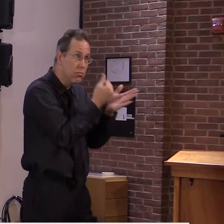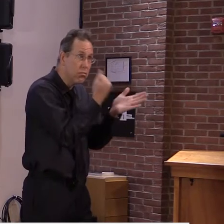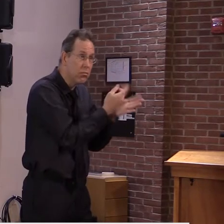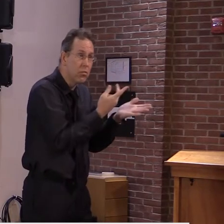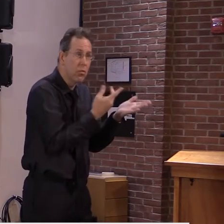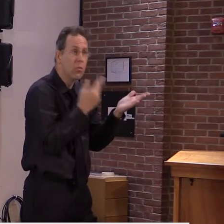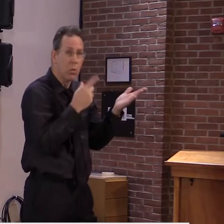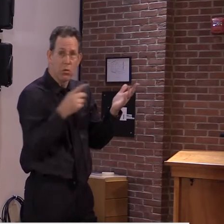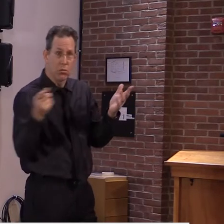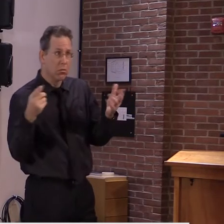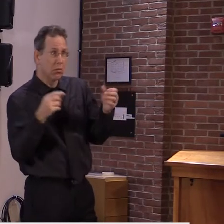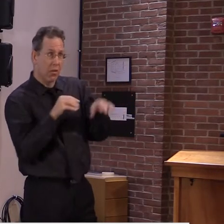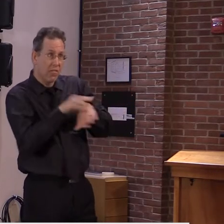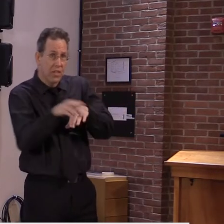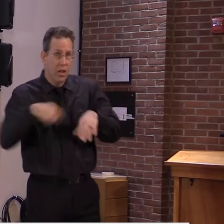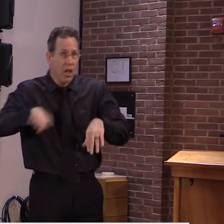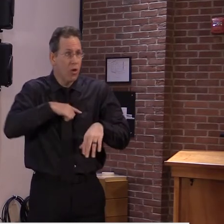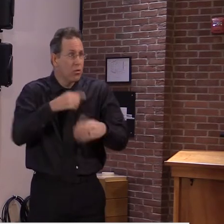any different information than that.